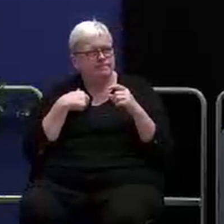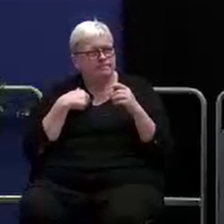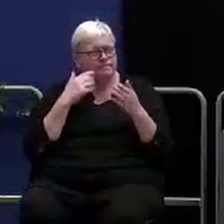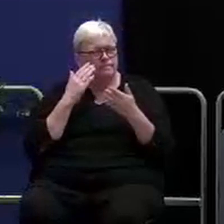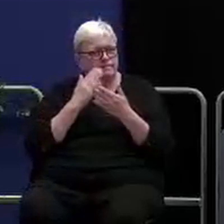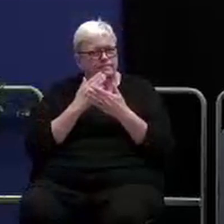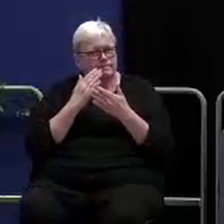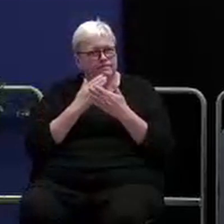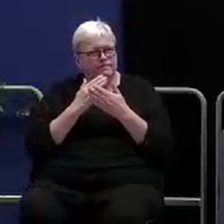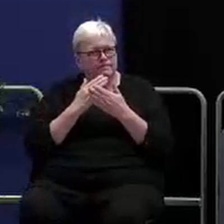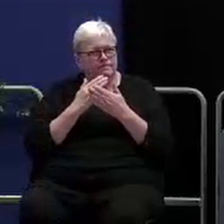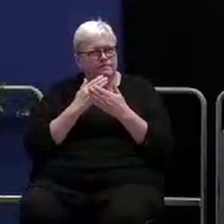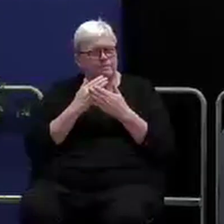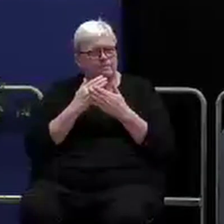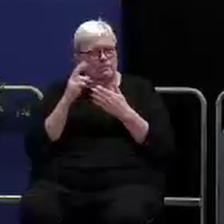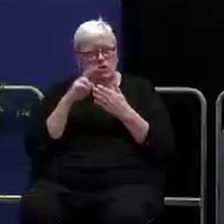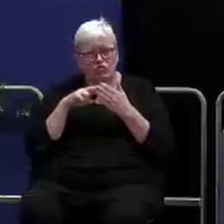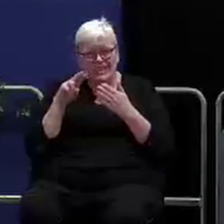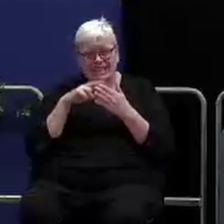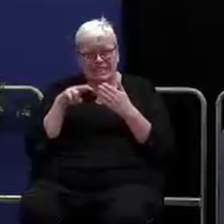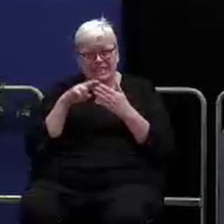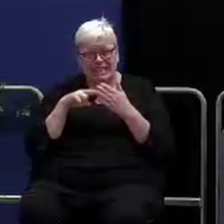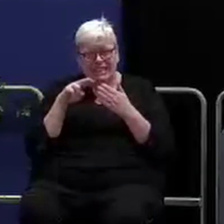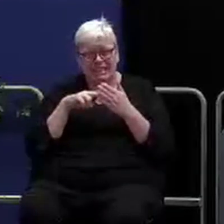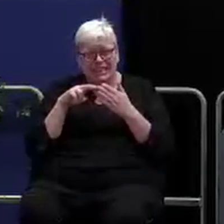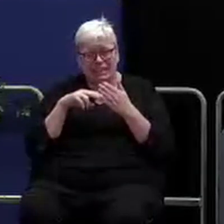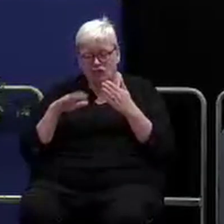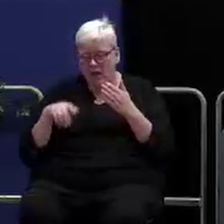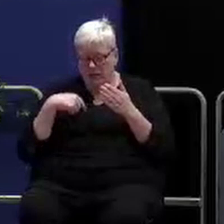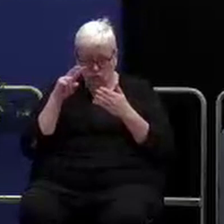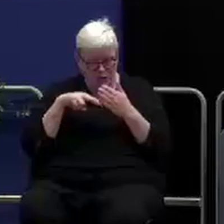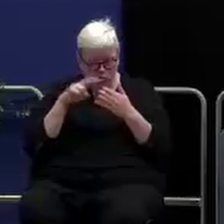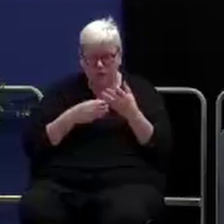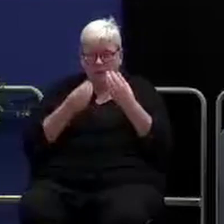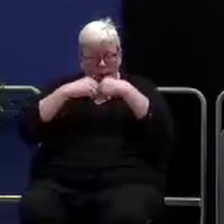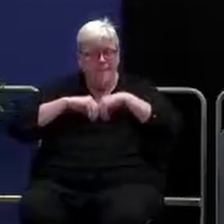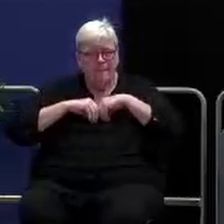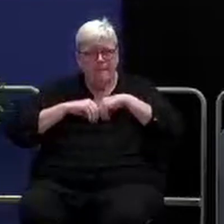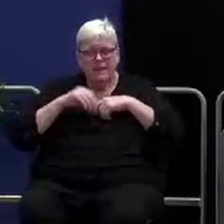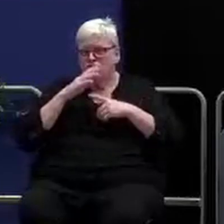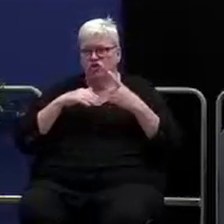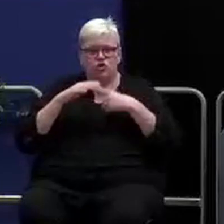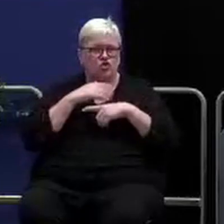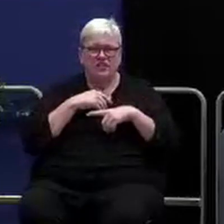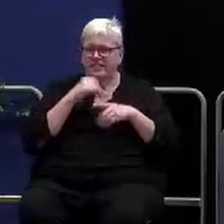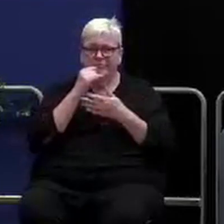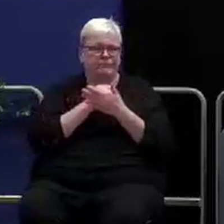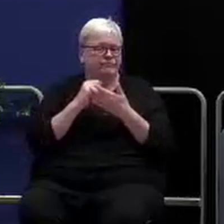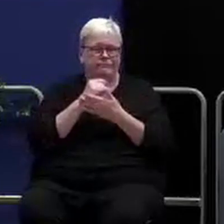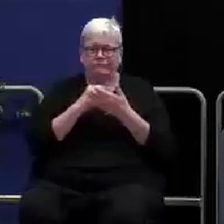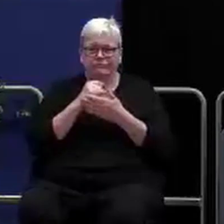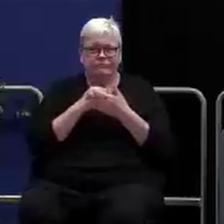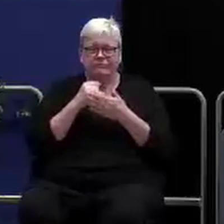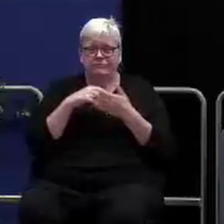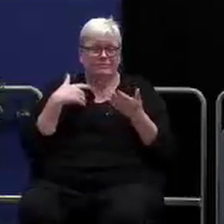very ready-y child. I spent a lot of time reading, and I was very poorly socialized. And I spent a lot of time with